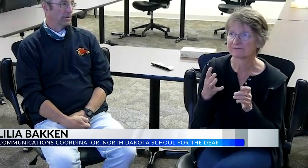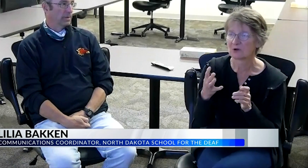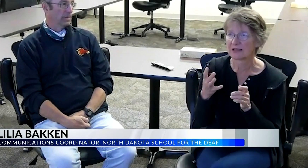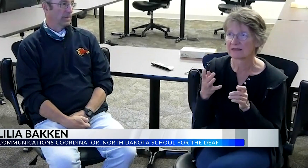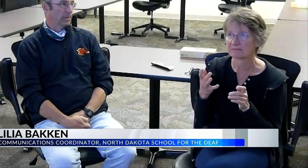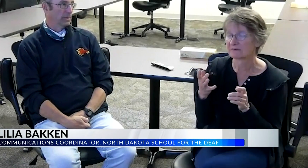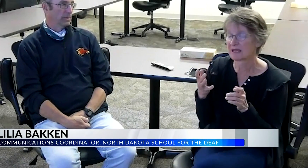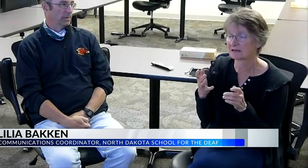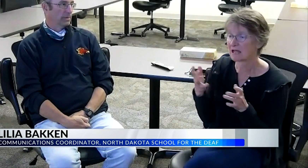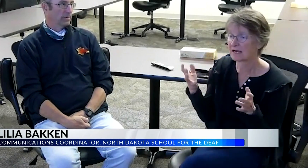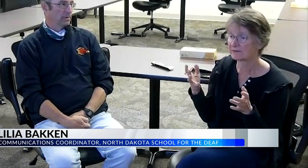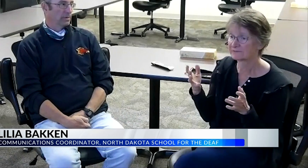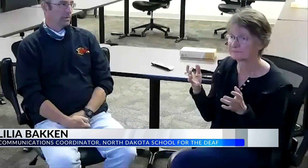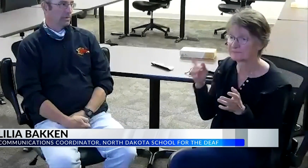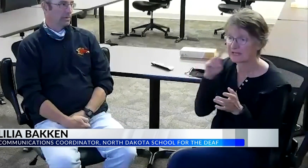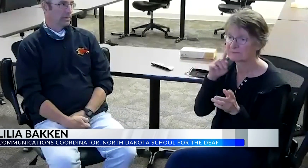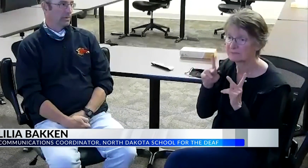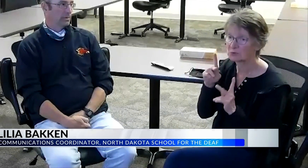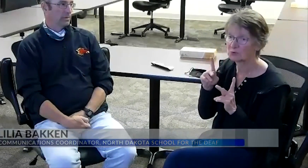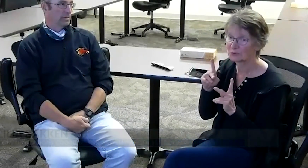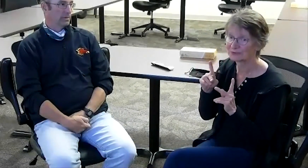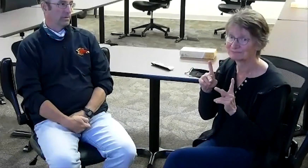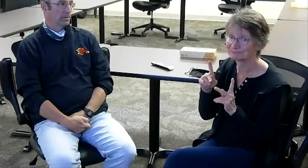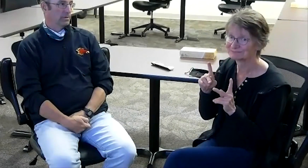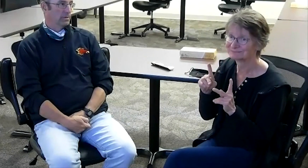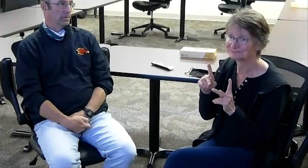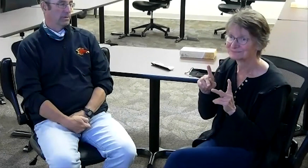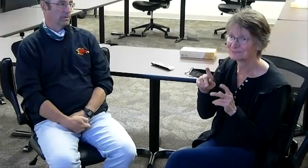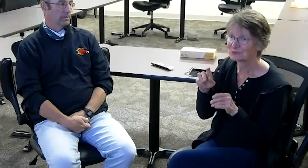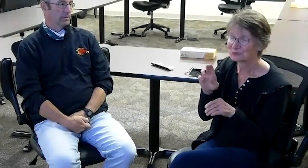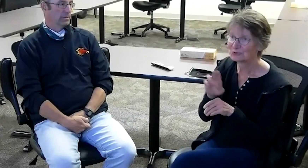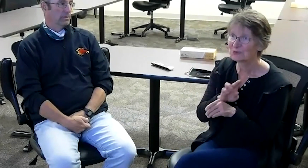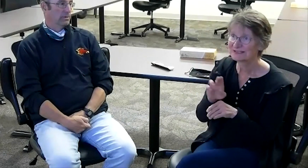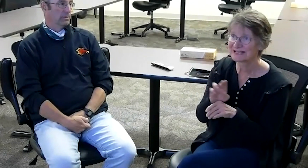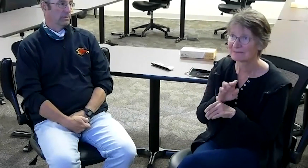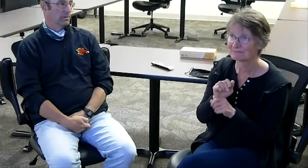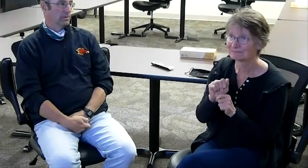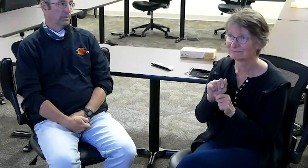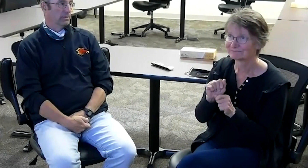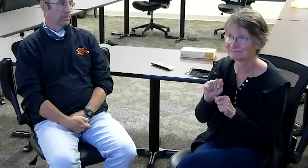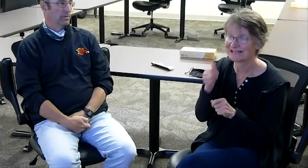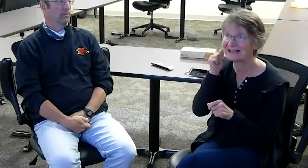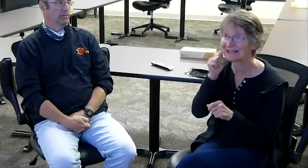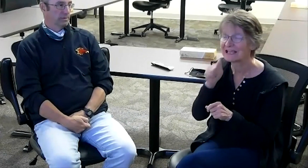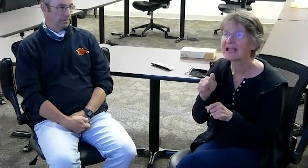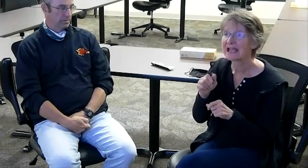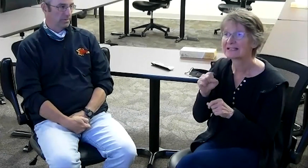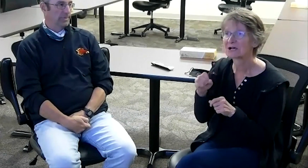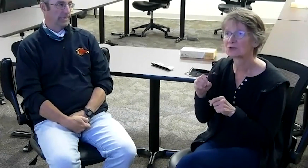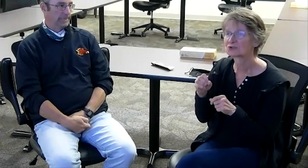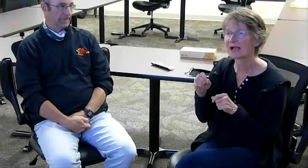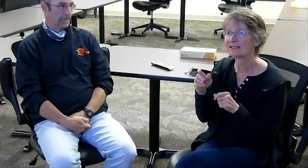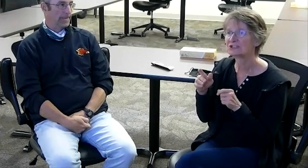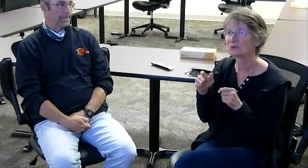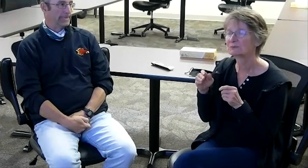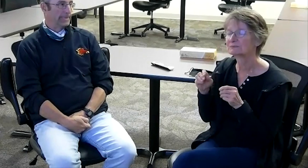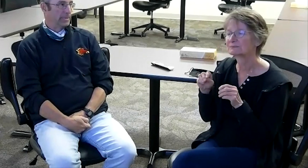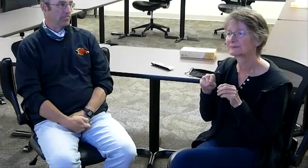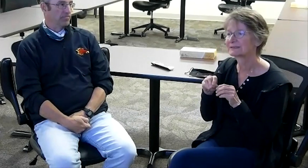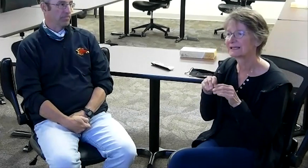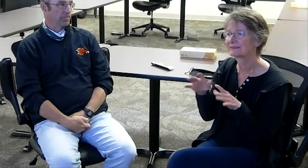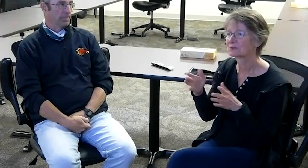handful and a lot of Deaf people who could use them daily, and so trying to